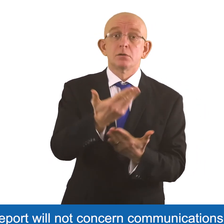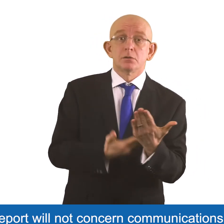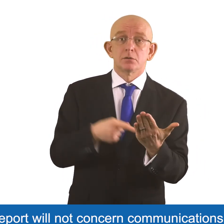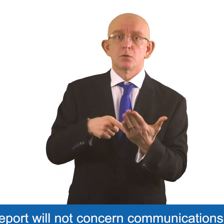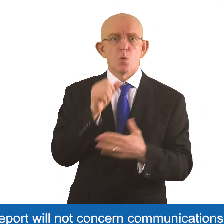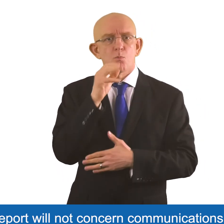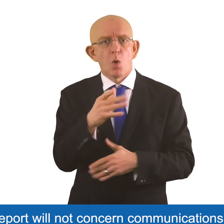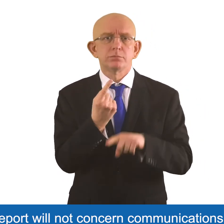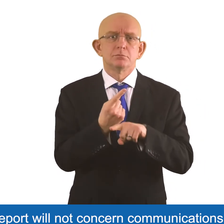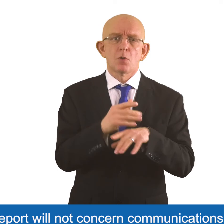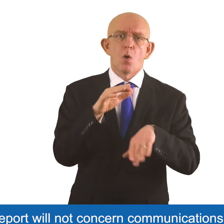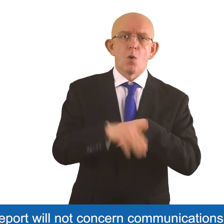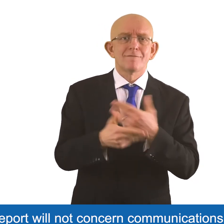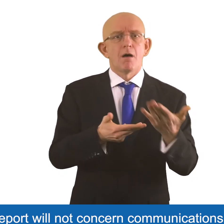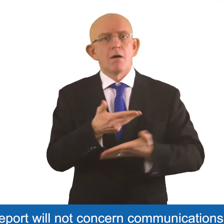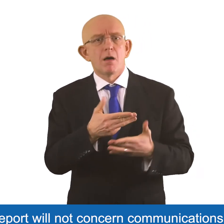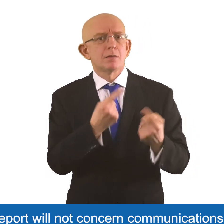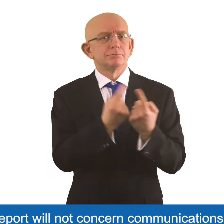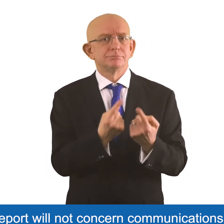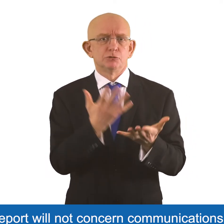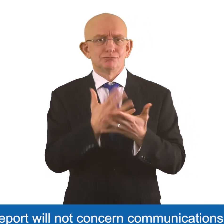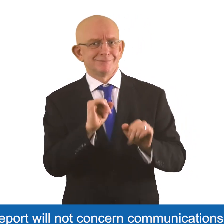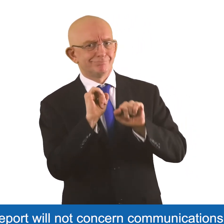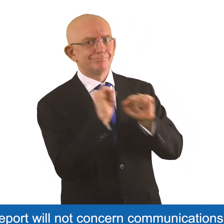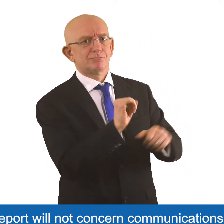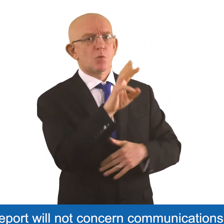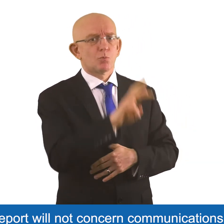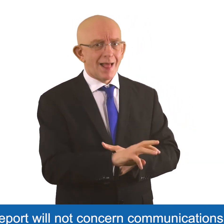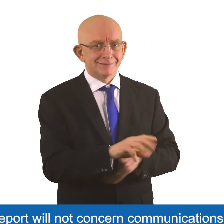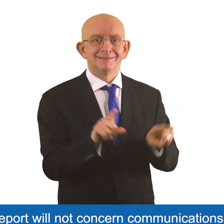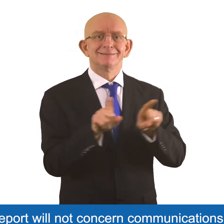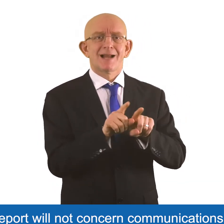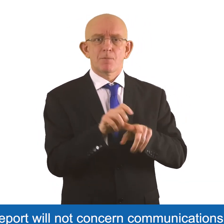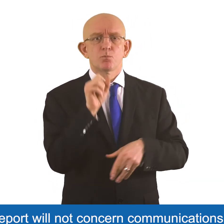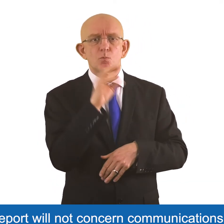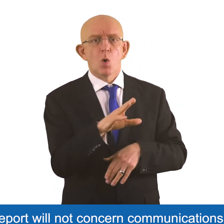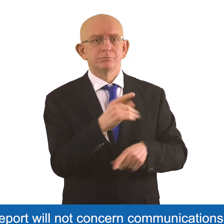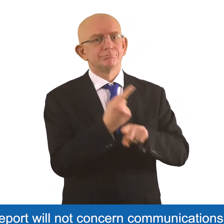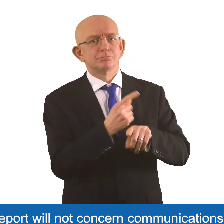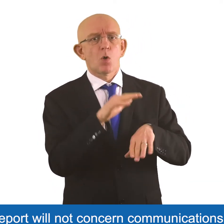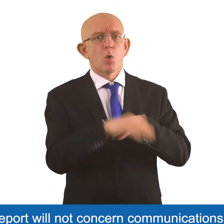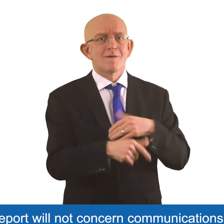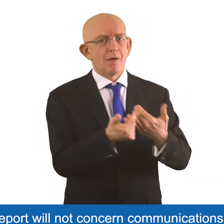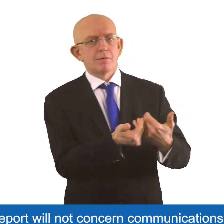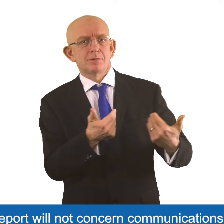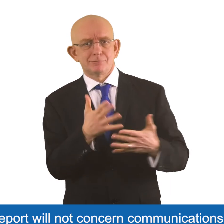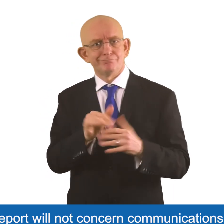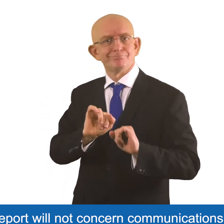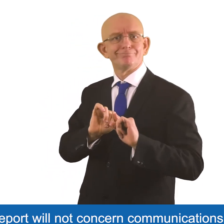Similarly, the report will not concern communications about matters that only relate to Wales and do not relate to reserved